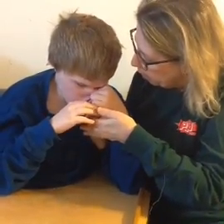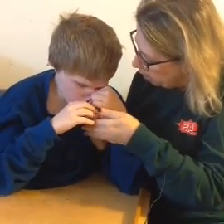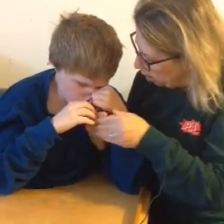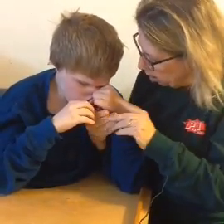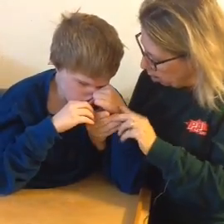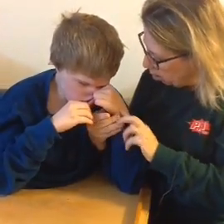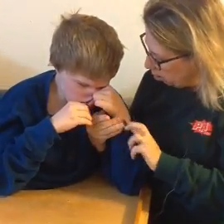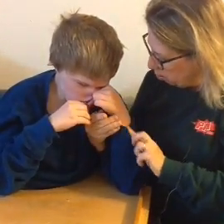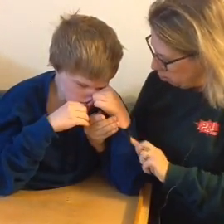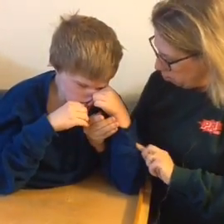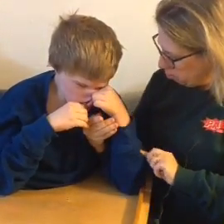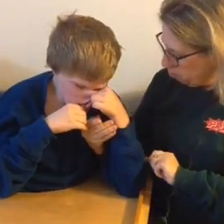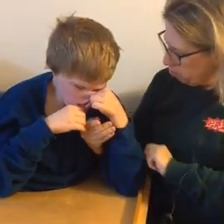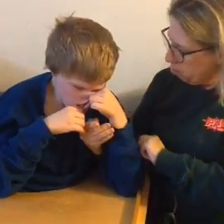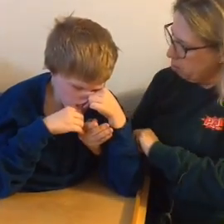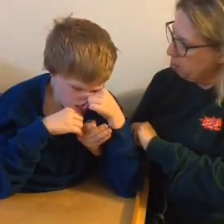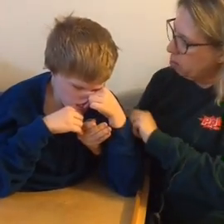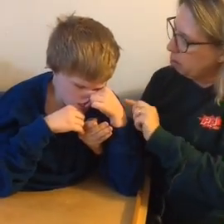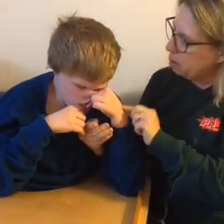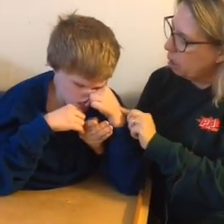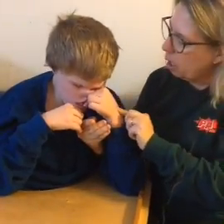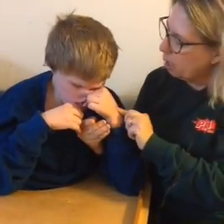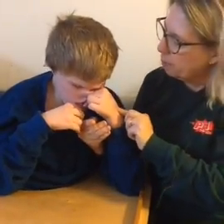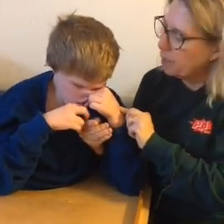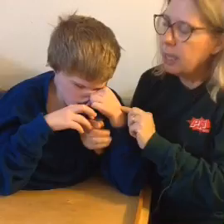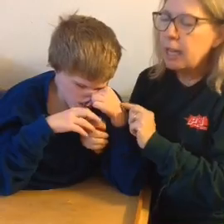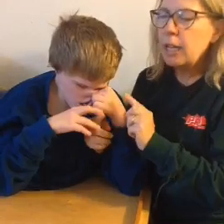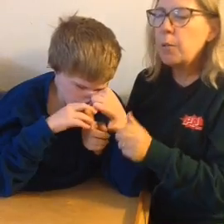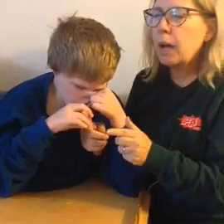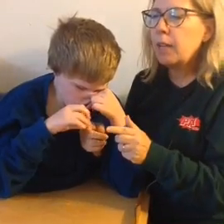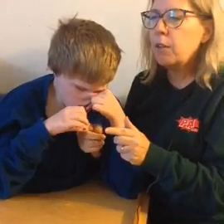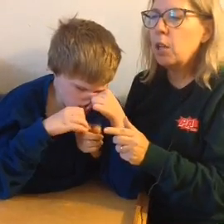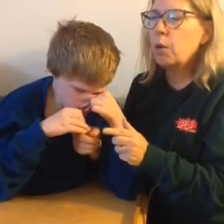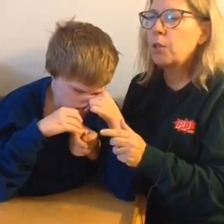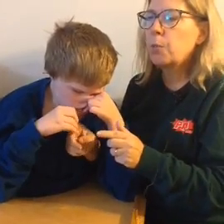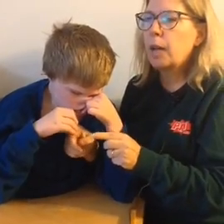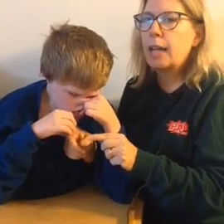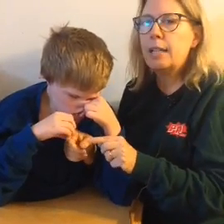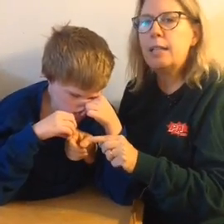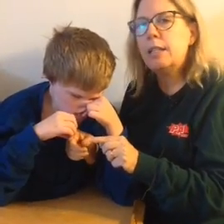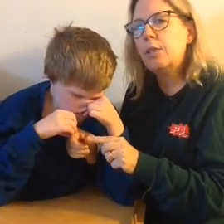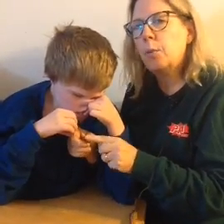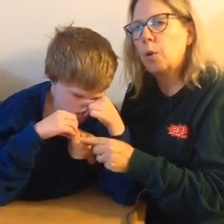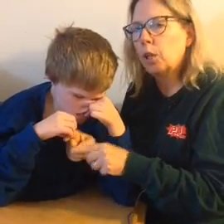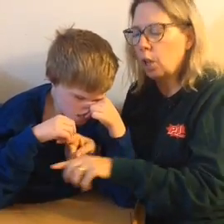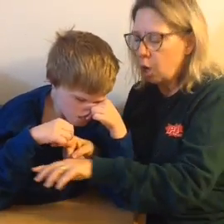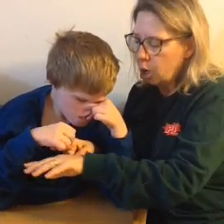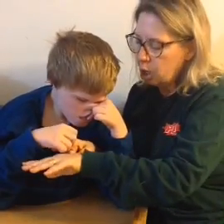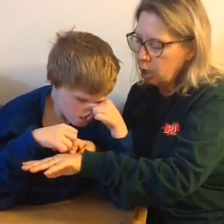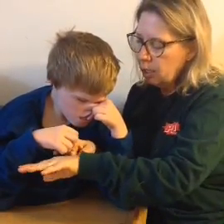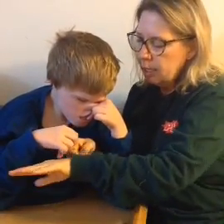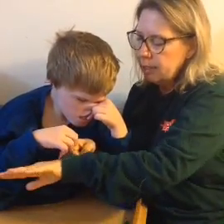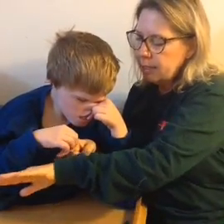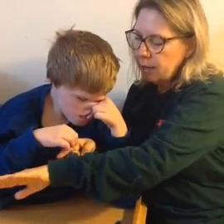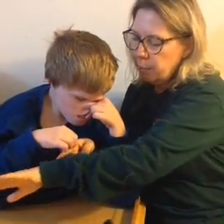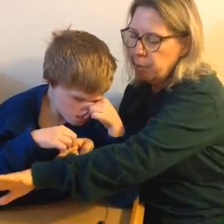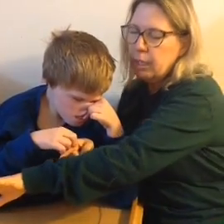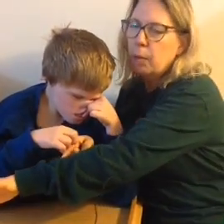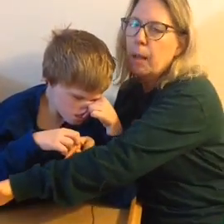A long time. Now you might even notice when I did the word long, instead of putting it on my